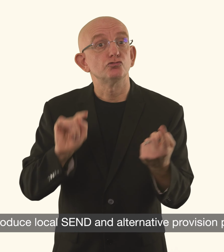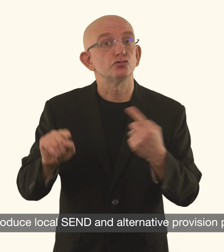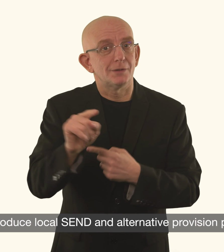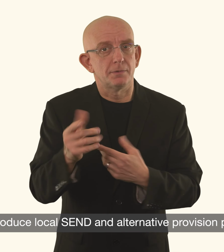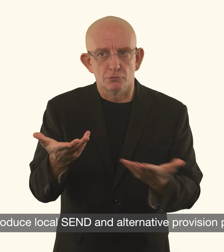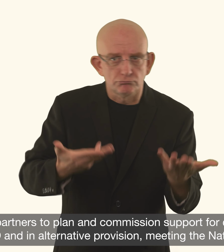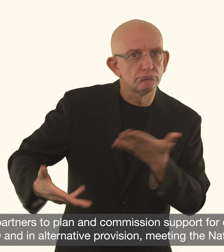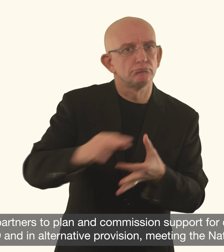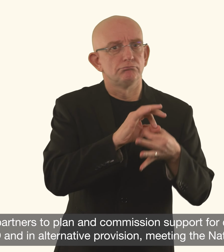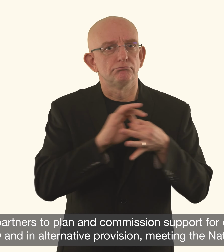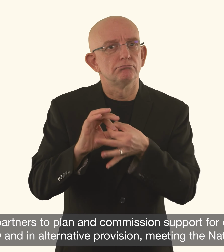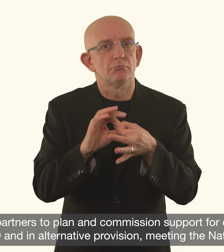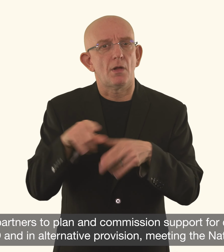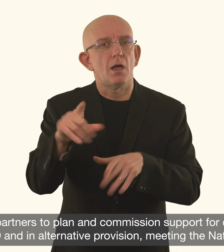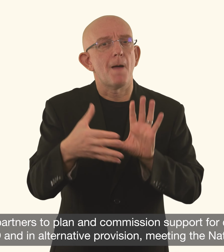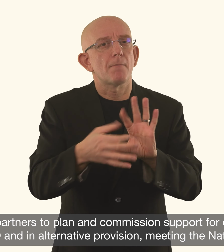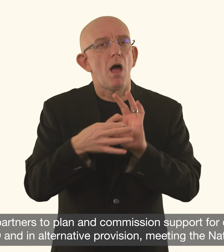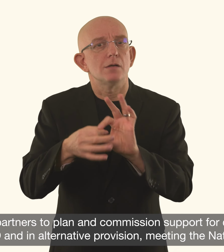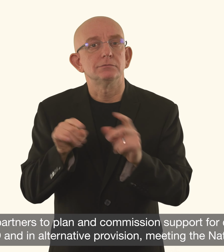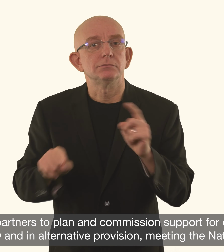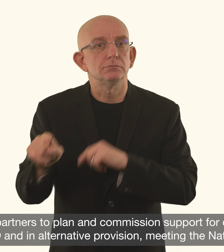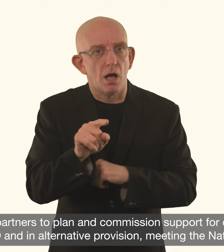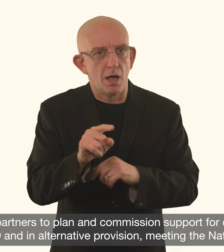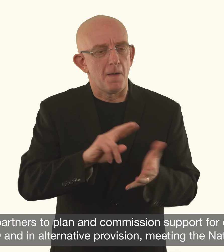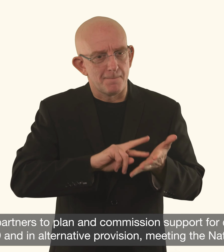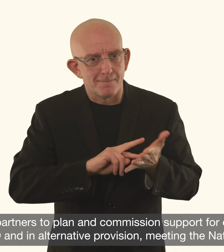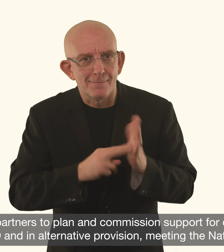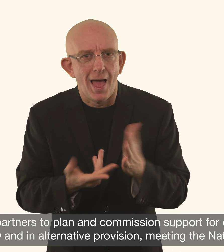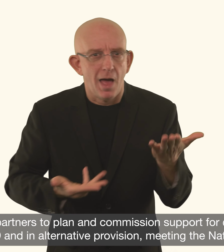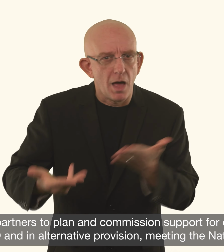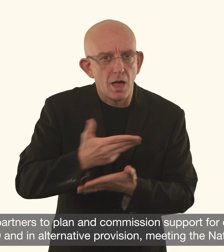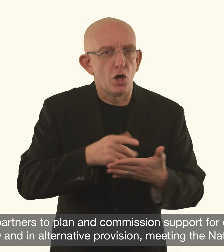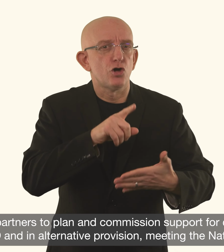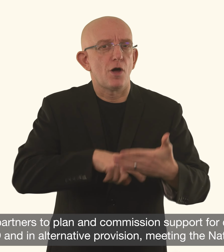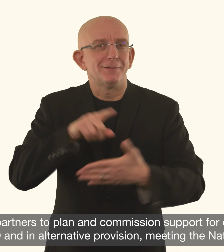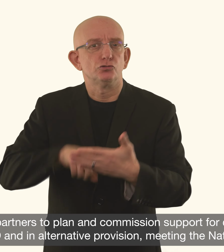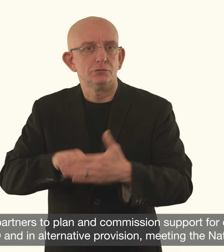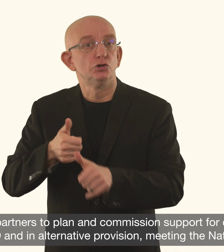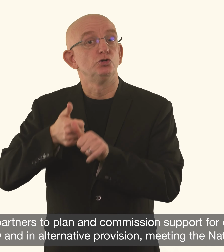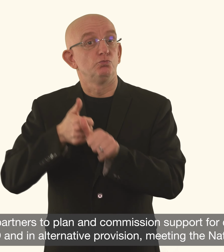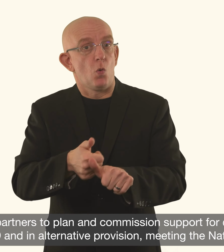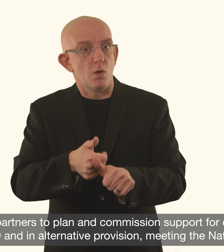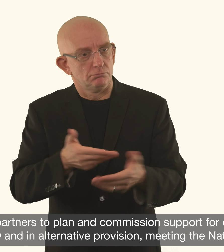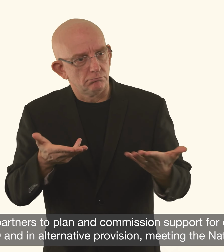to plan and commission support for children and young people with SEND and in alternative provision meeting the national standards.